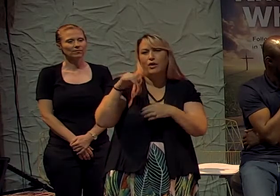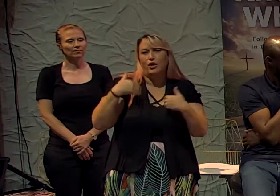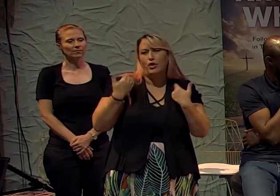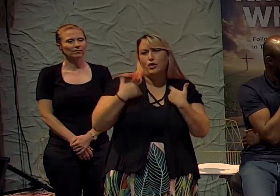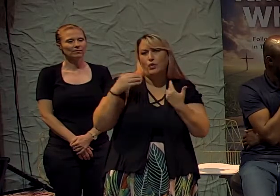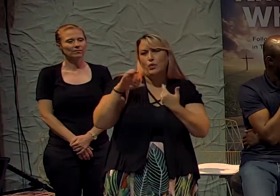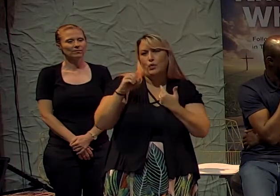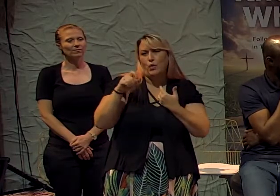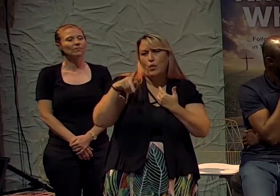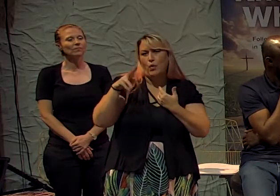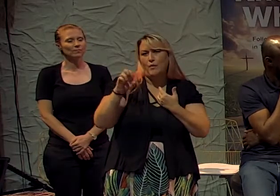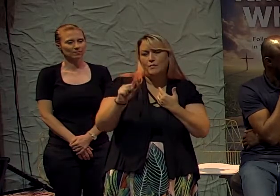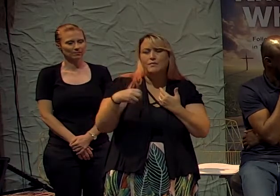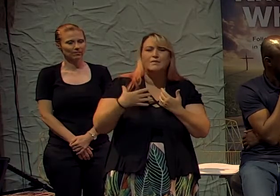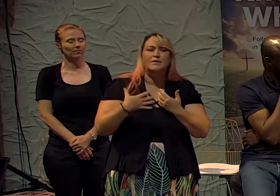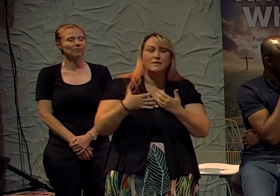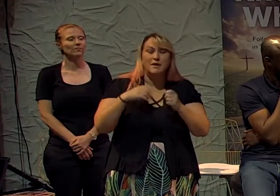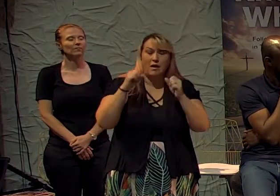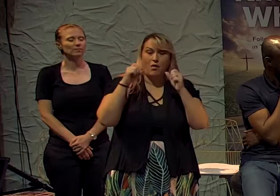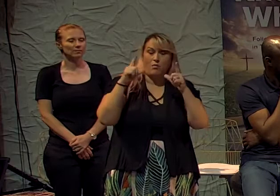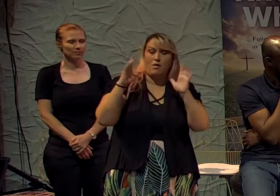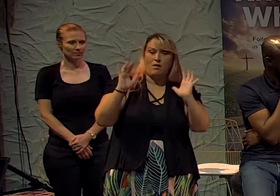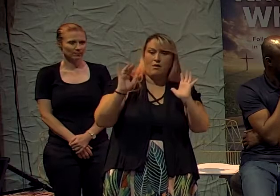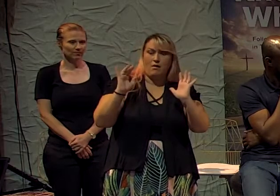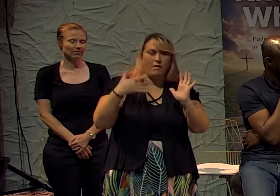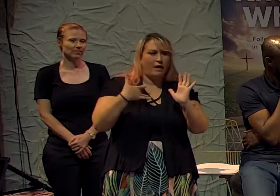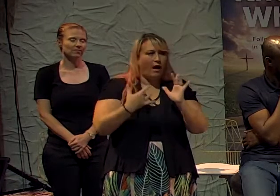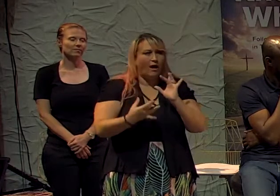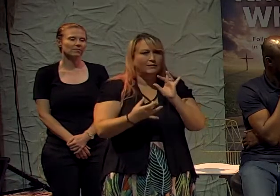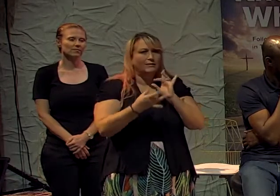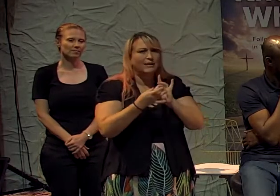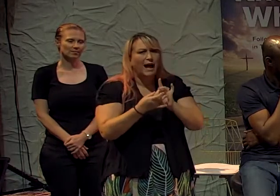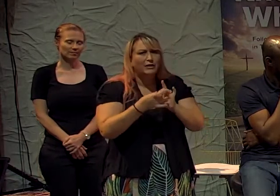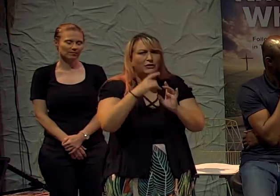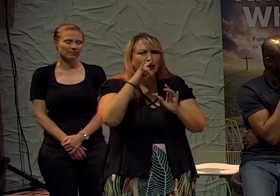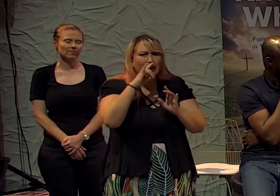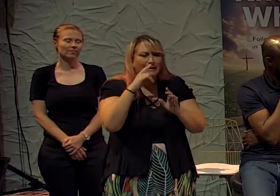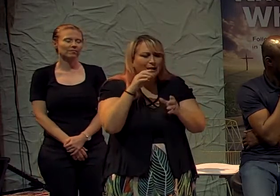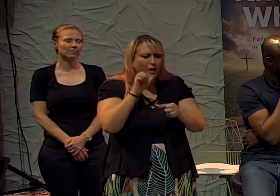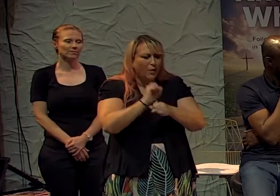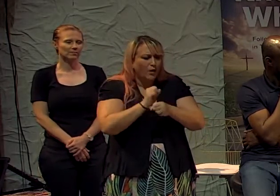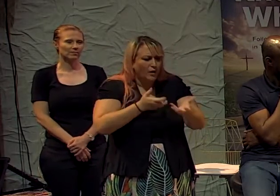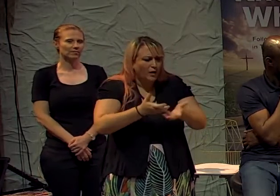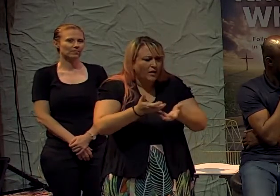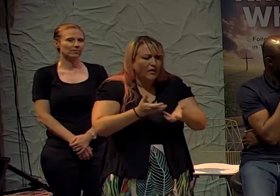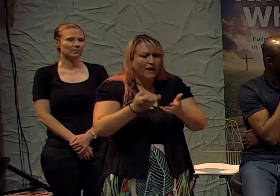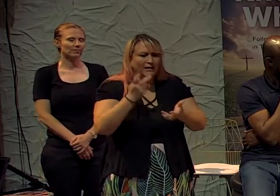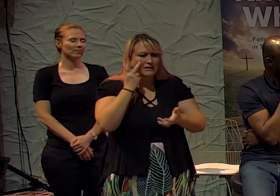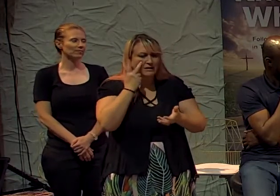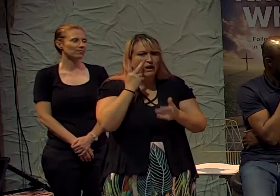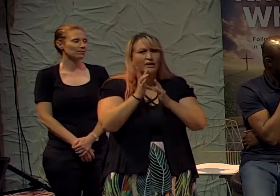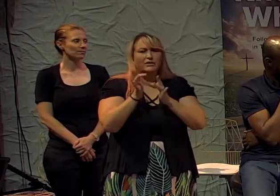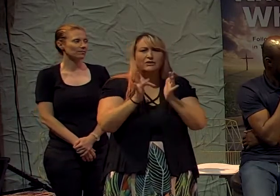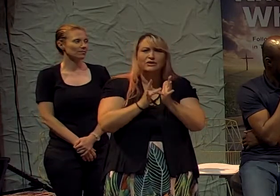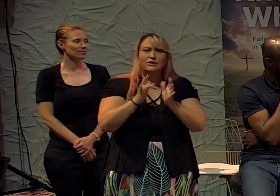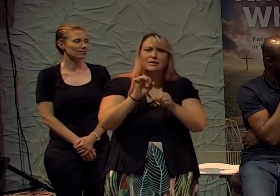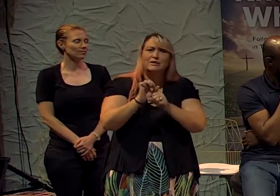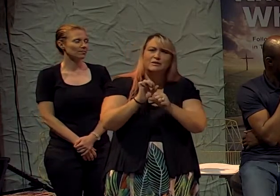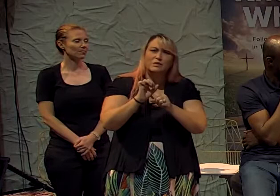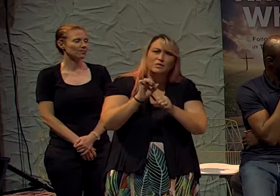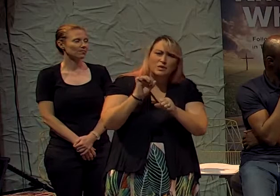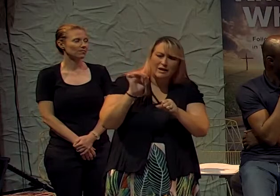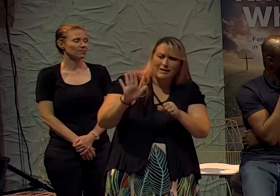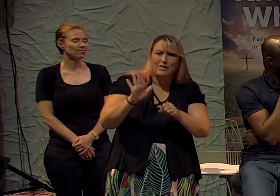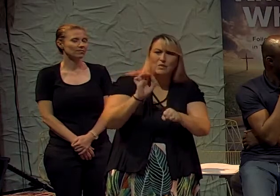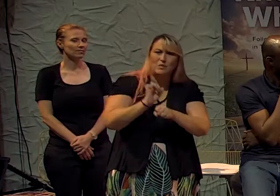you know, opened their eyes. They got very attached to the kids they were working with. They saw Jesus, you know, working on a daily basis. And